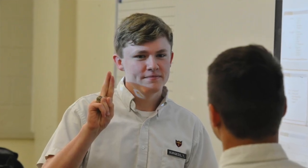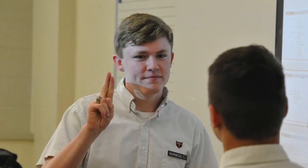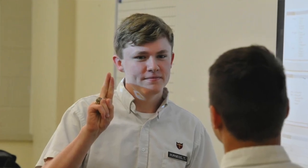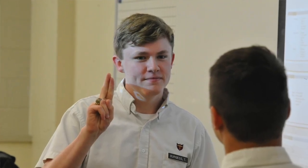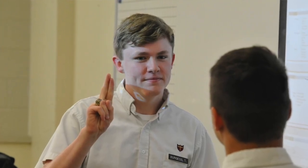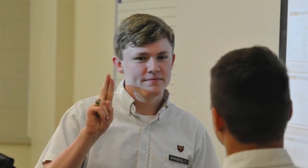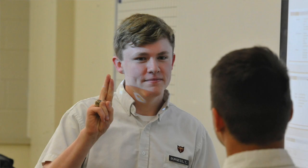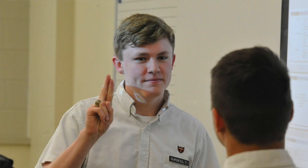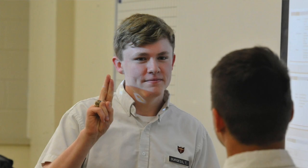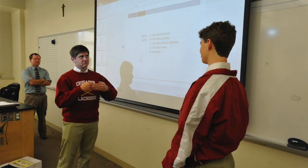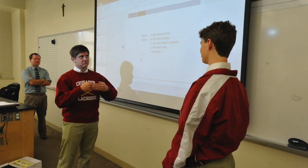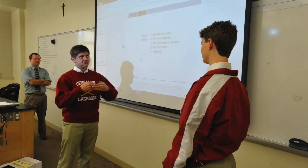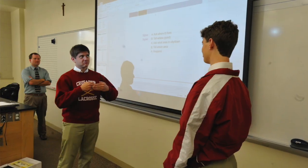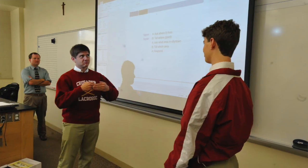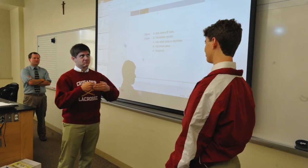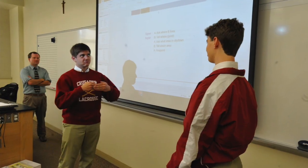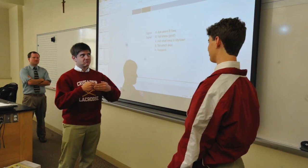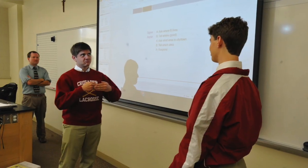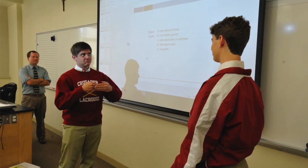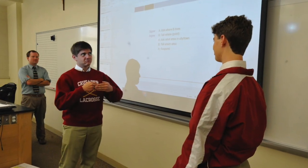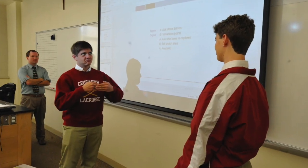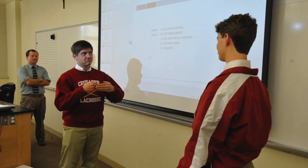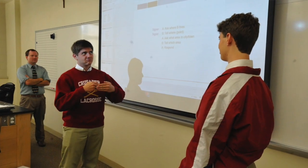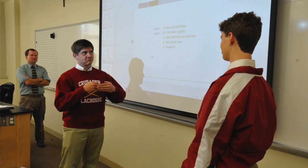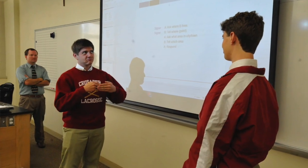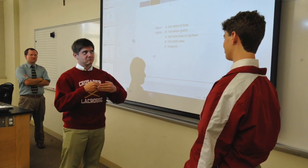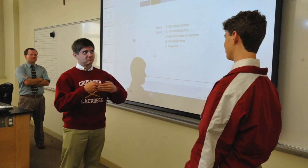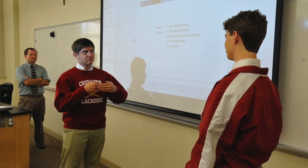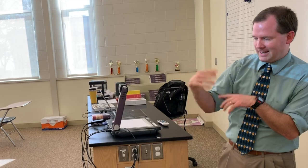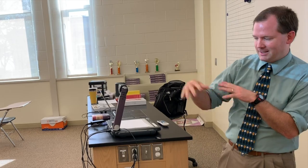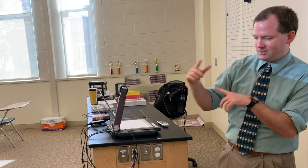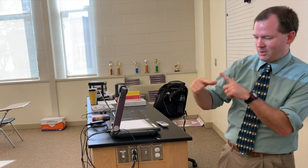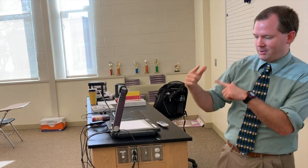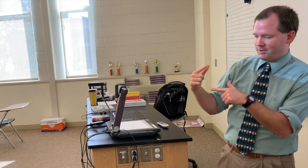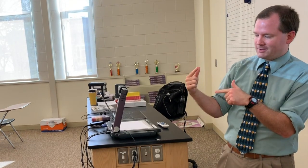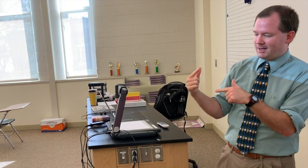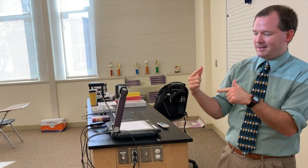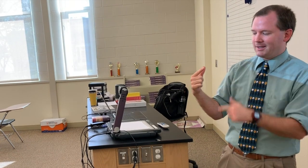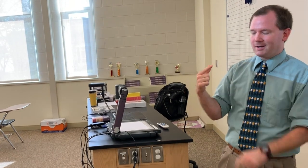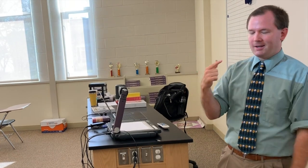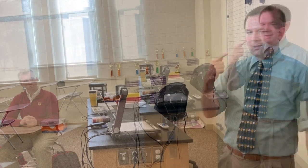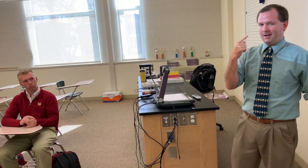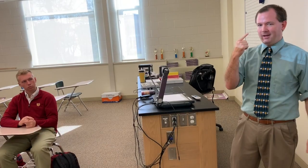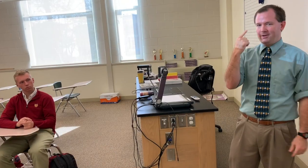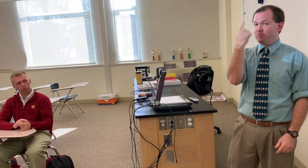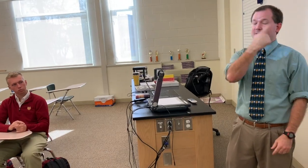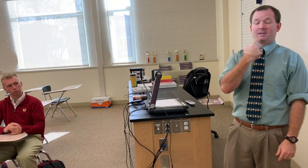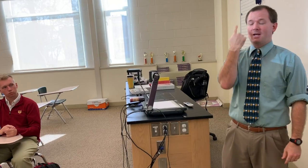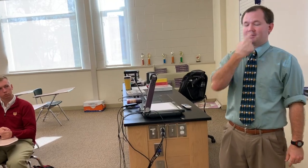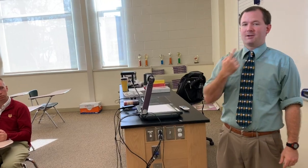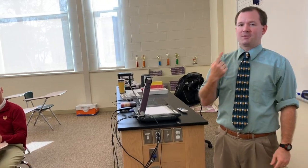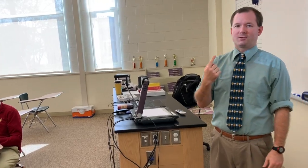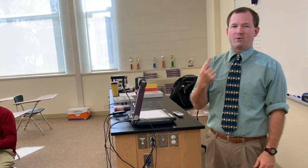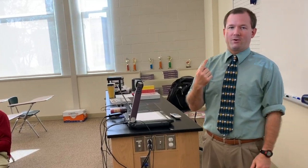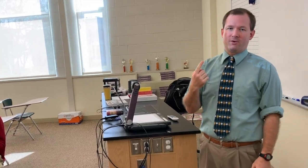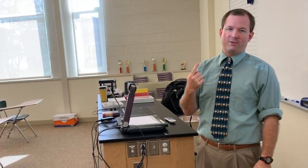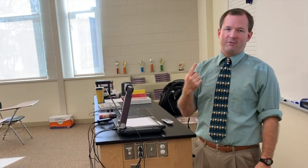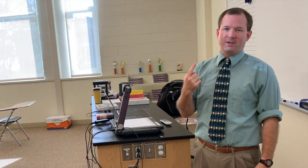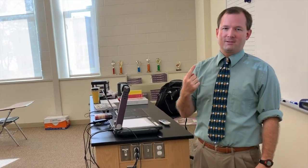first starting off signing, they're gonna be like staring at the person's hands while they're signing, and you're missing a lot of stuff that's going on in the face. And